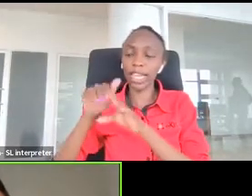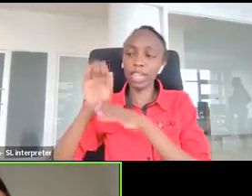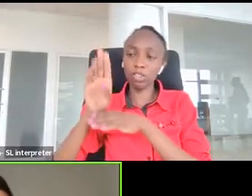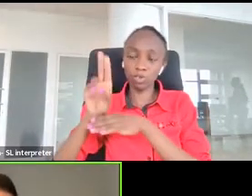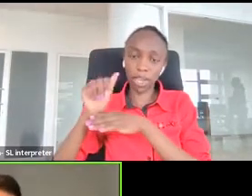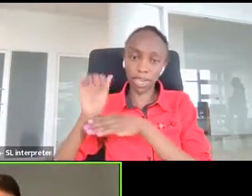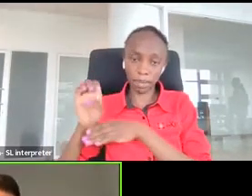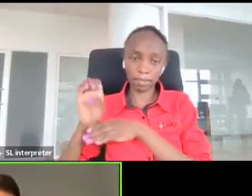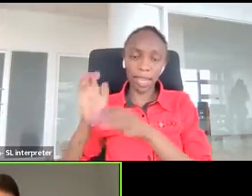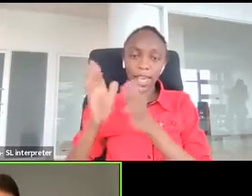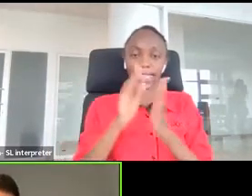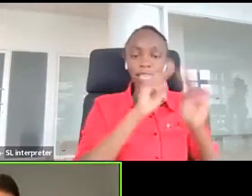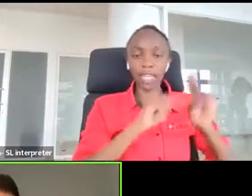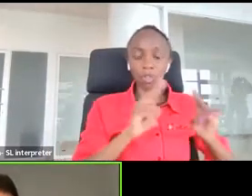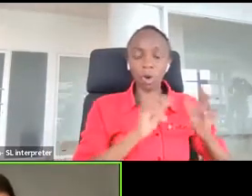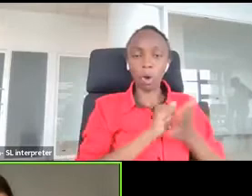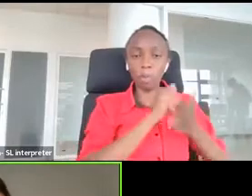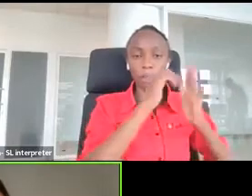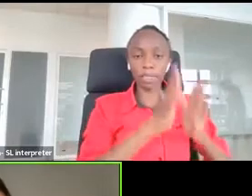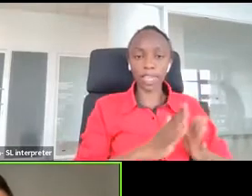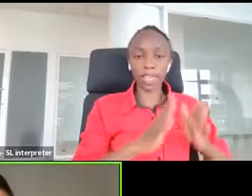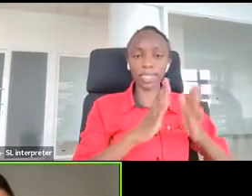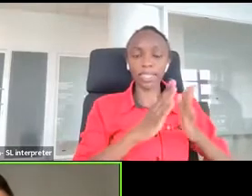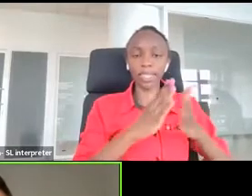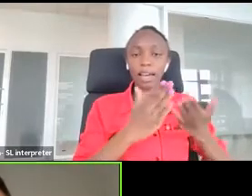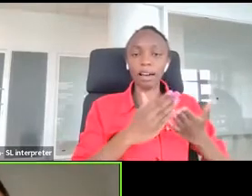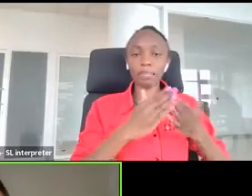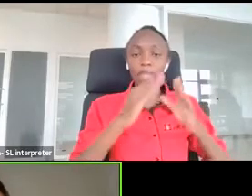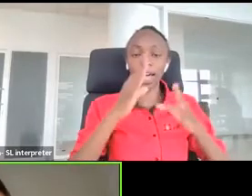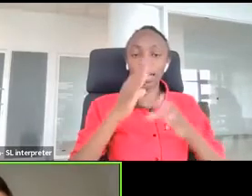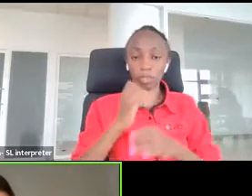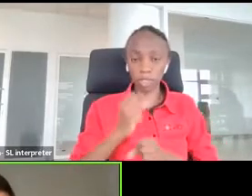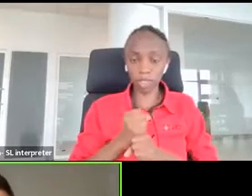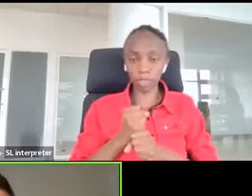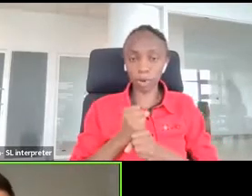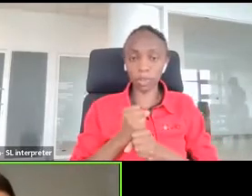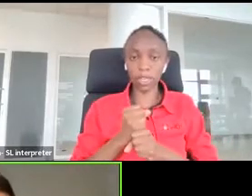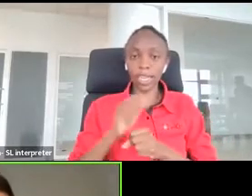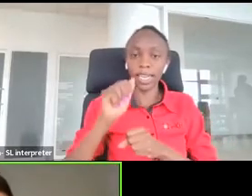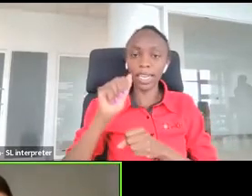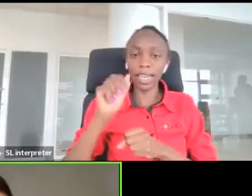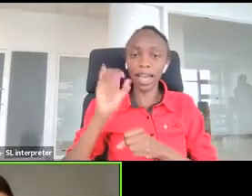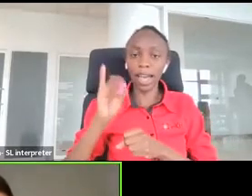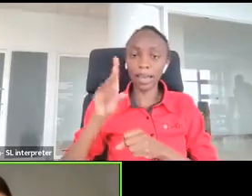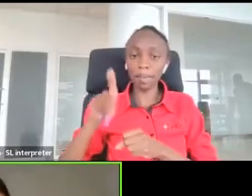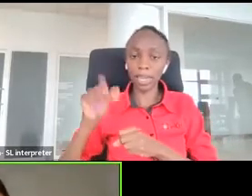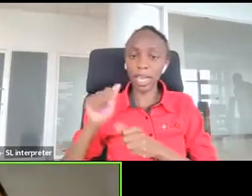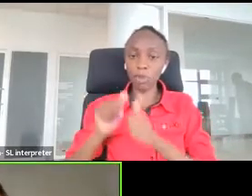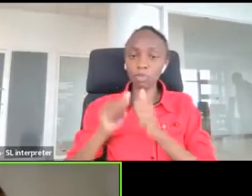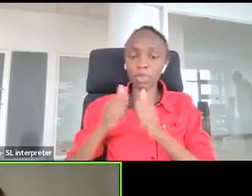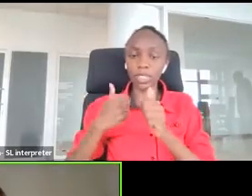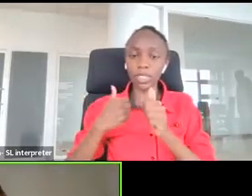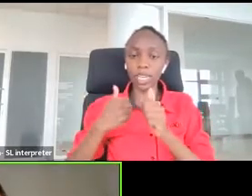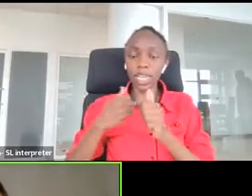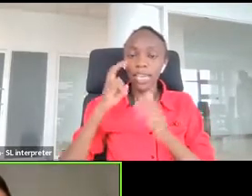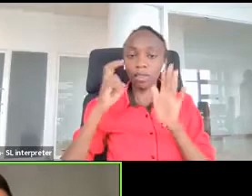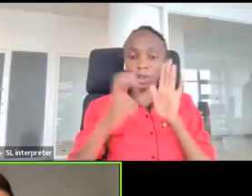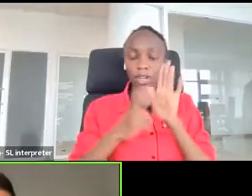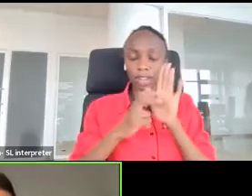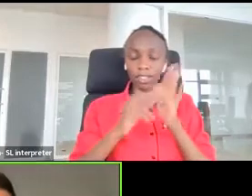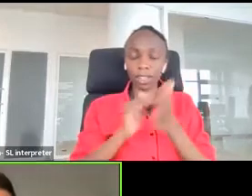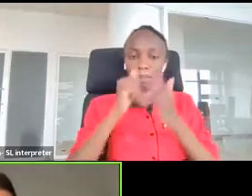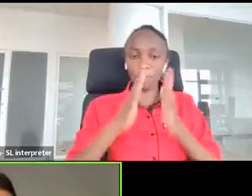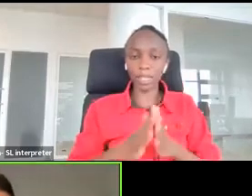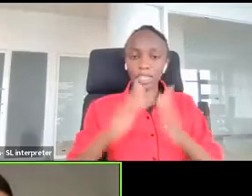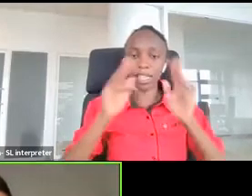the International Publishers Association, or IPA, which represents publishers internationally from its headquarters here